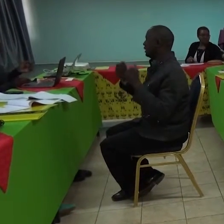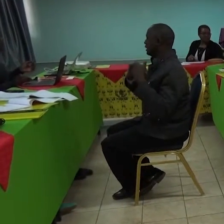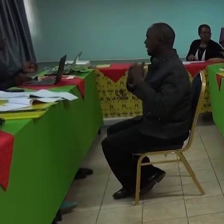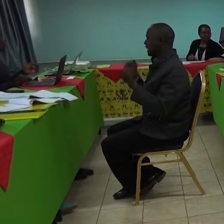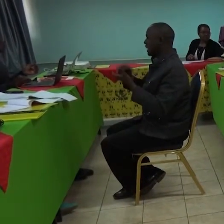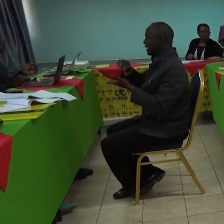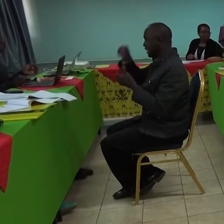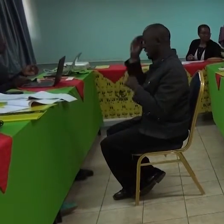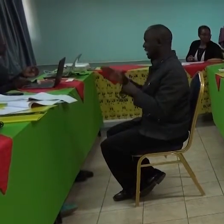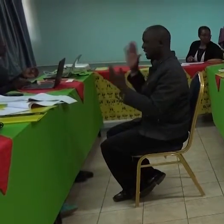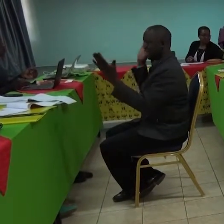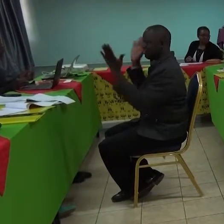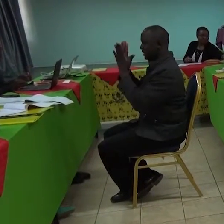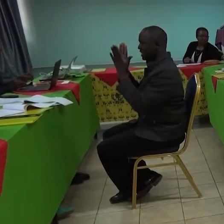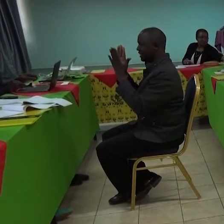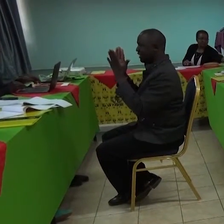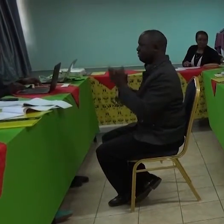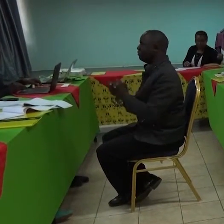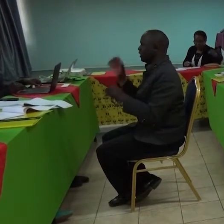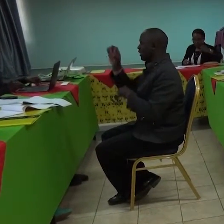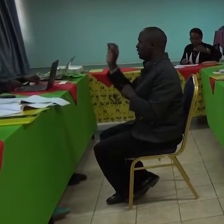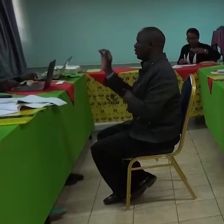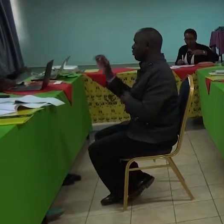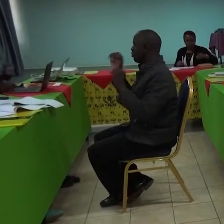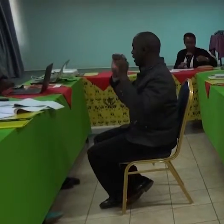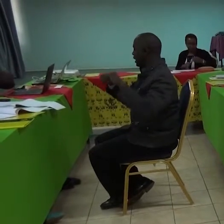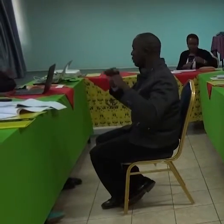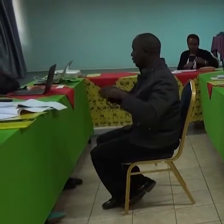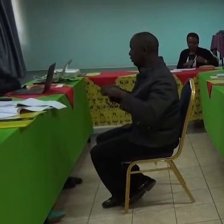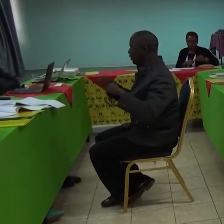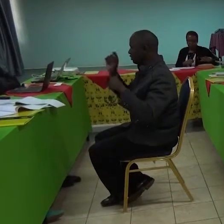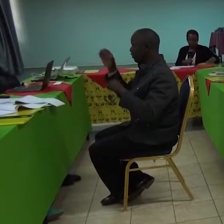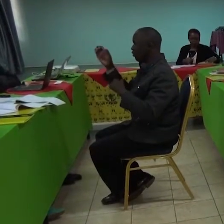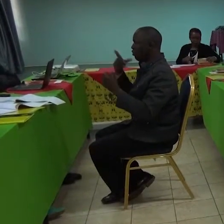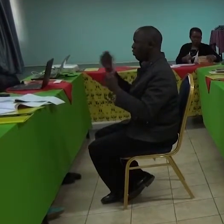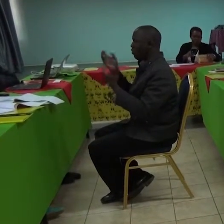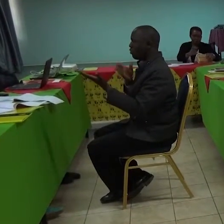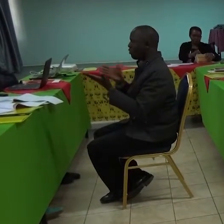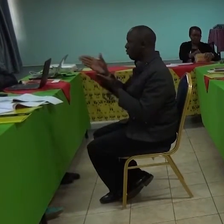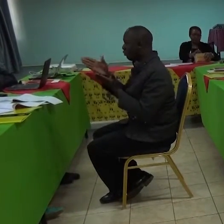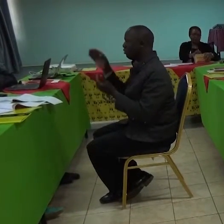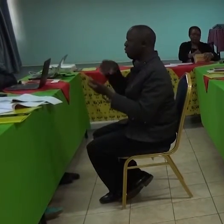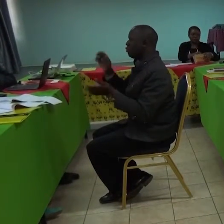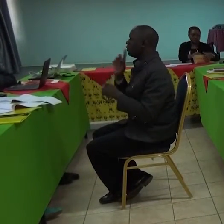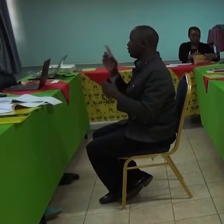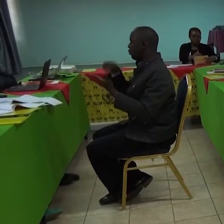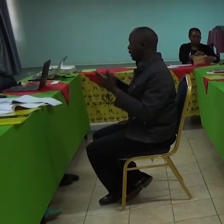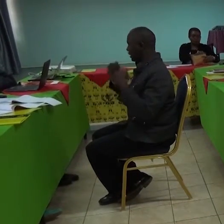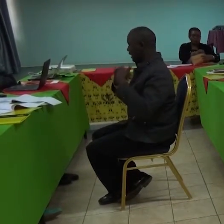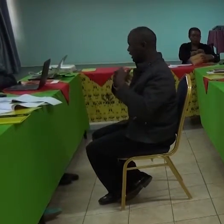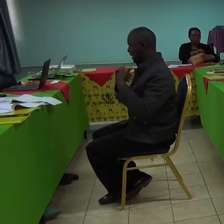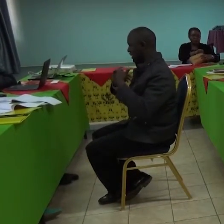the learners face. So we were able to go through especially the